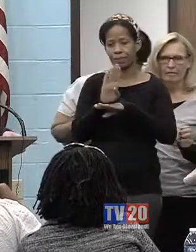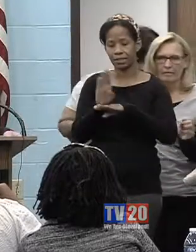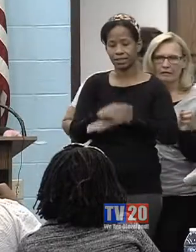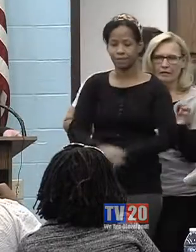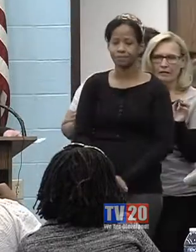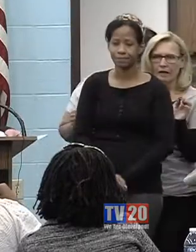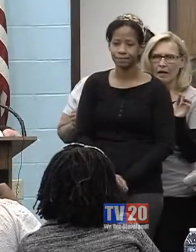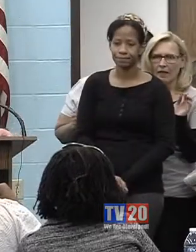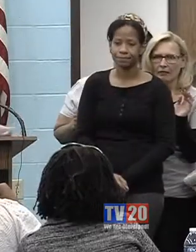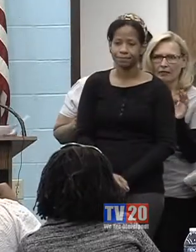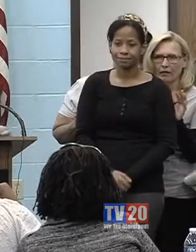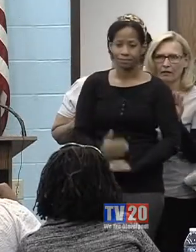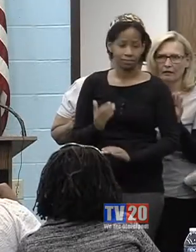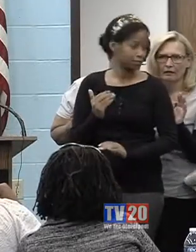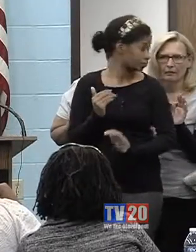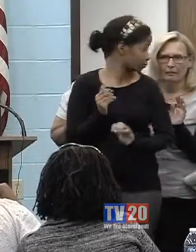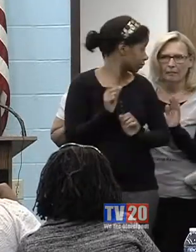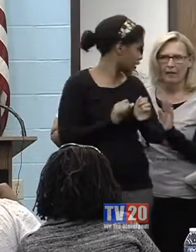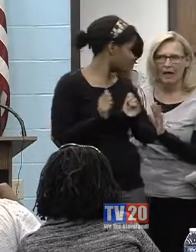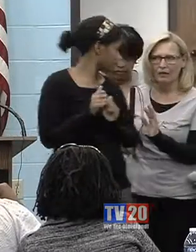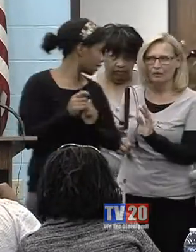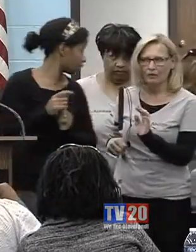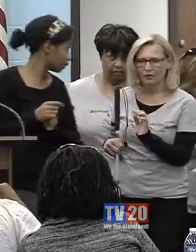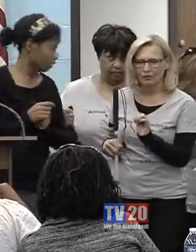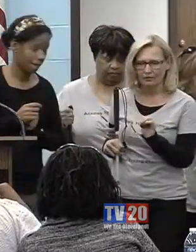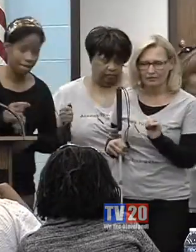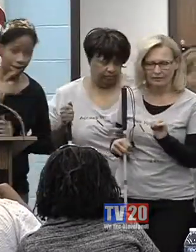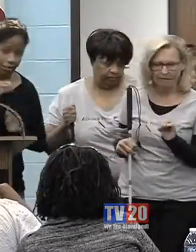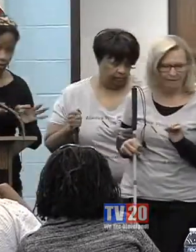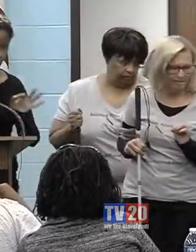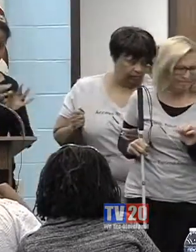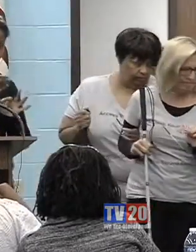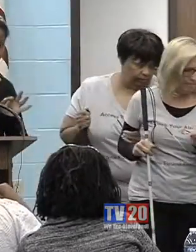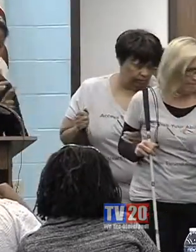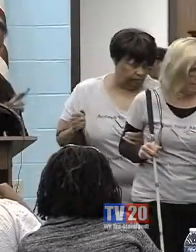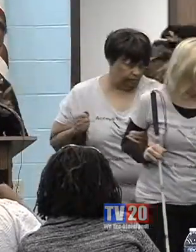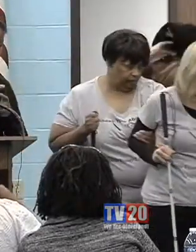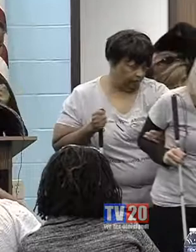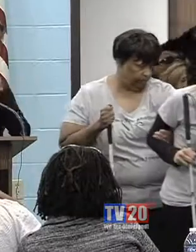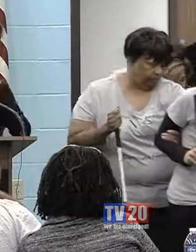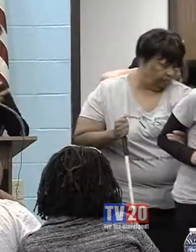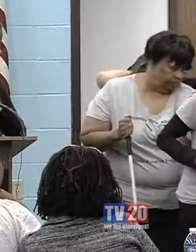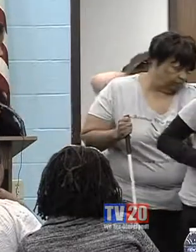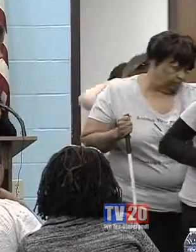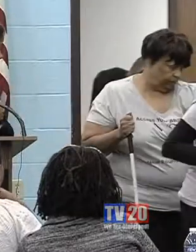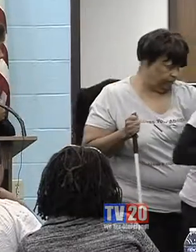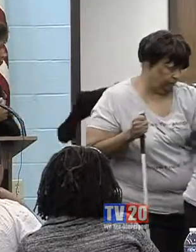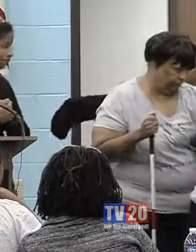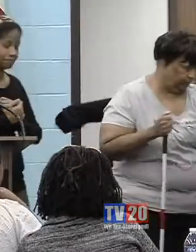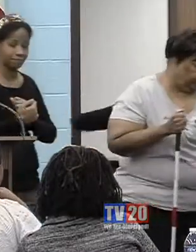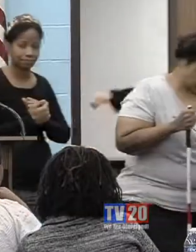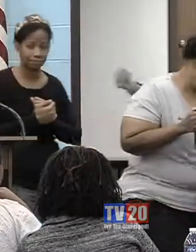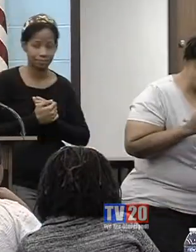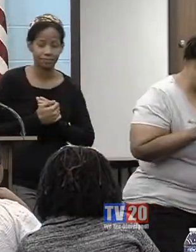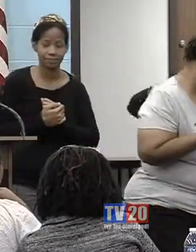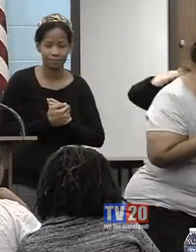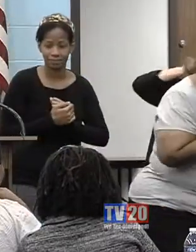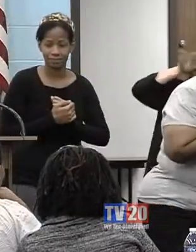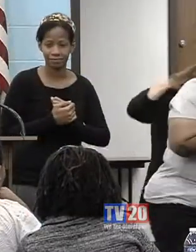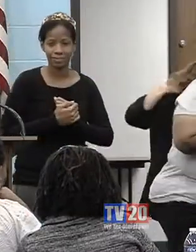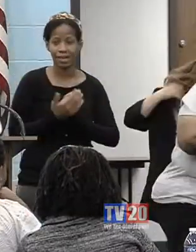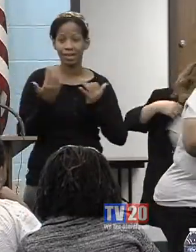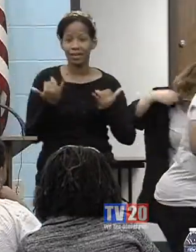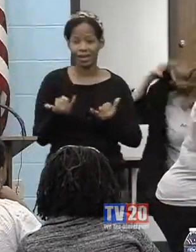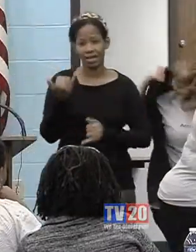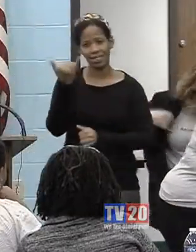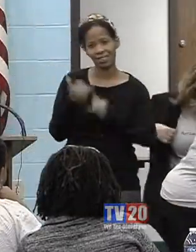against you. So that bag, I hope are, those are just four of the important things in there, but I hope you picked up more as well. At this